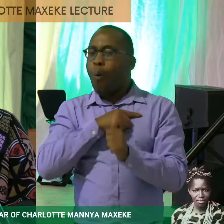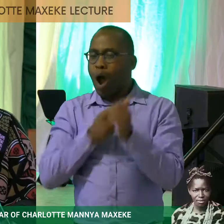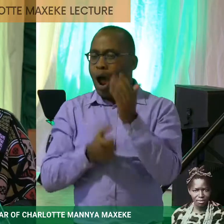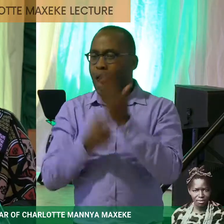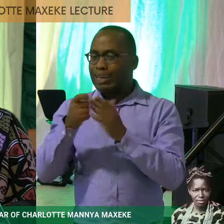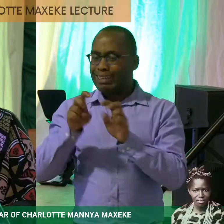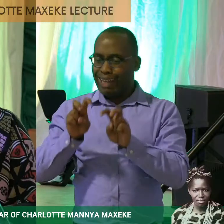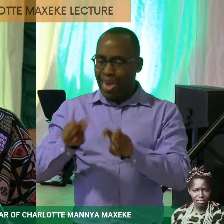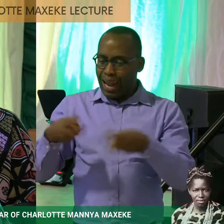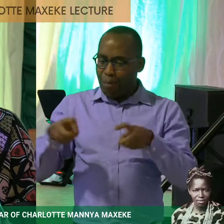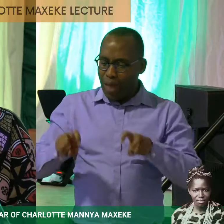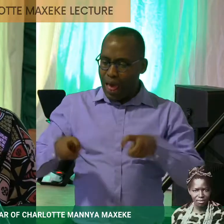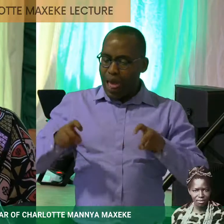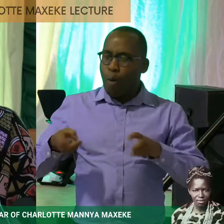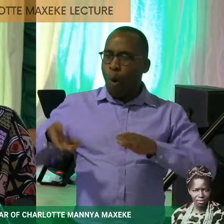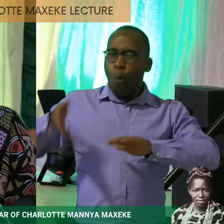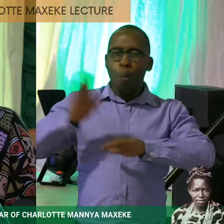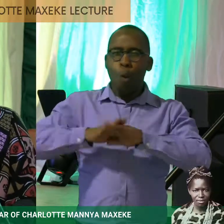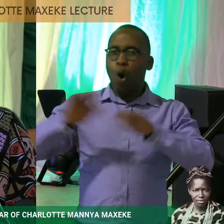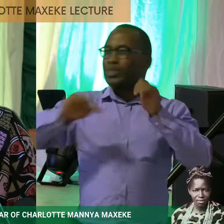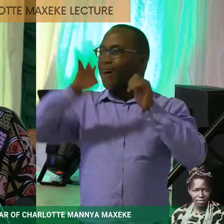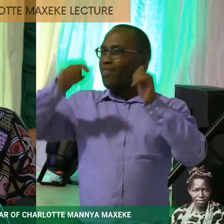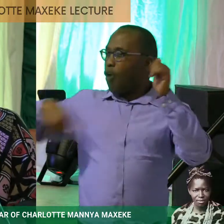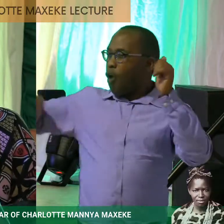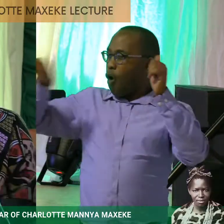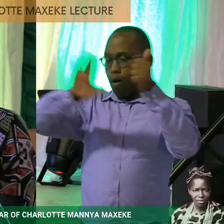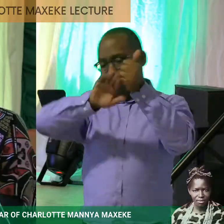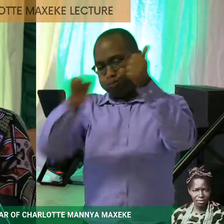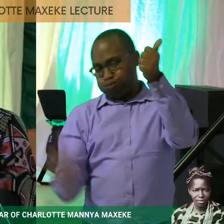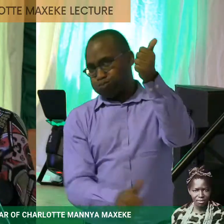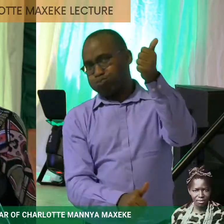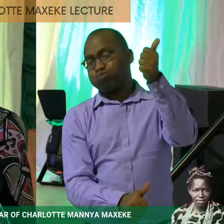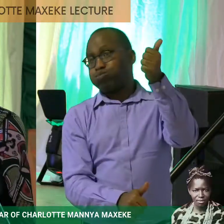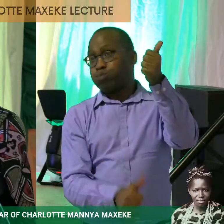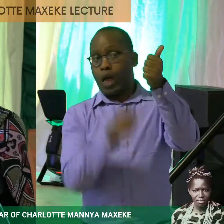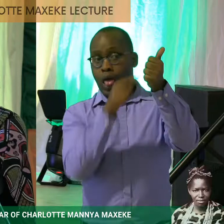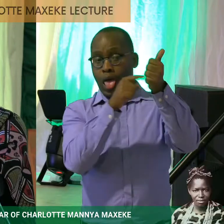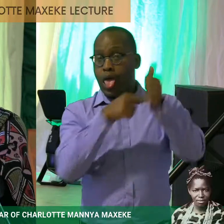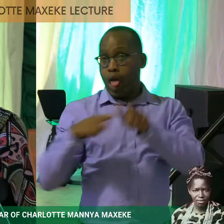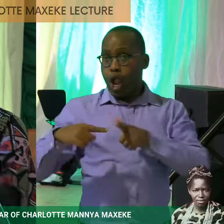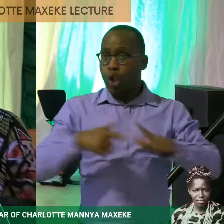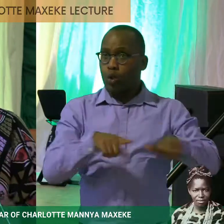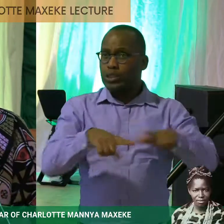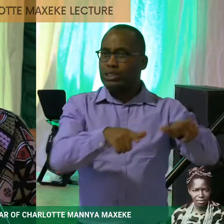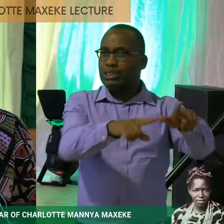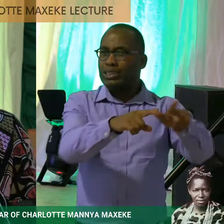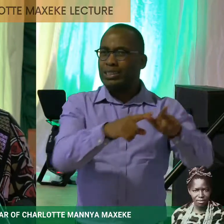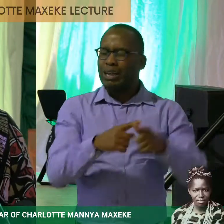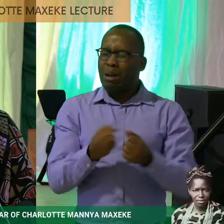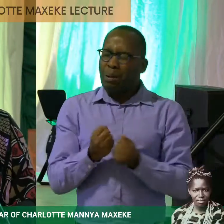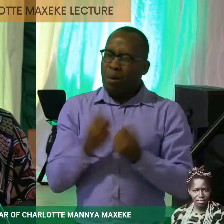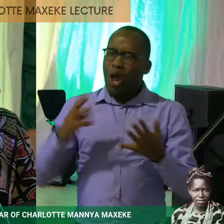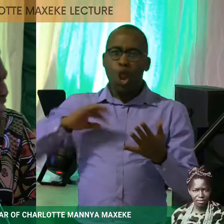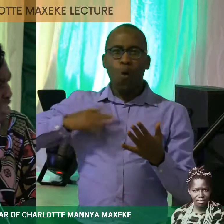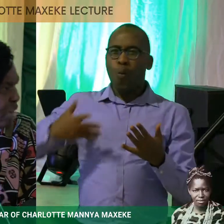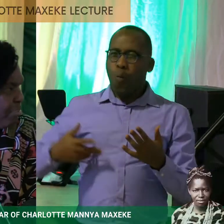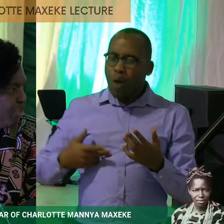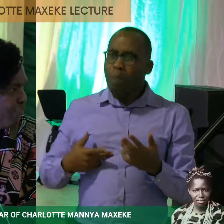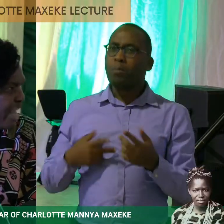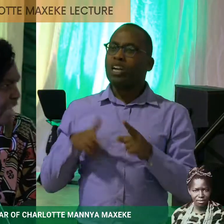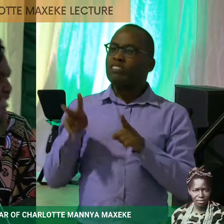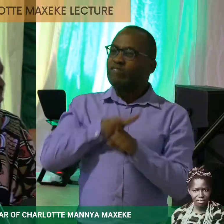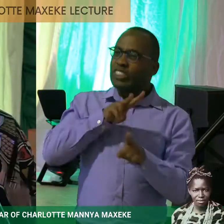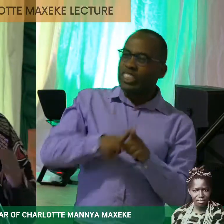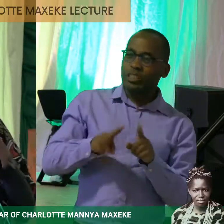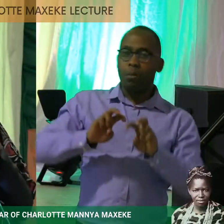Kuthiwa elusikisiki abaxhatshazwa abantu abangamakhosikazi, hayibo. Kange into abake Marhadebe, thina sobabini